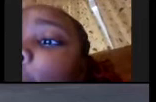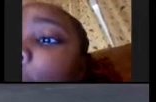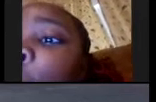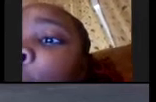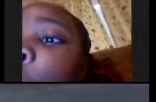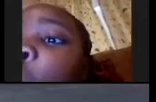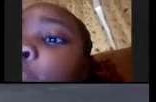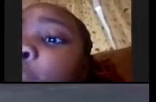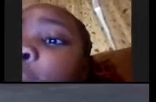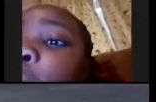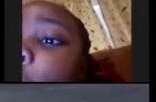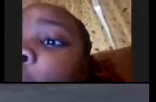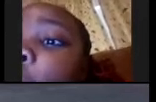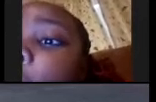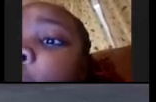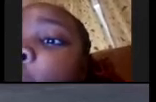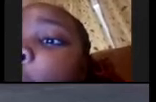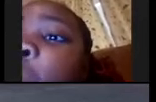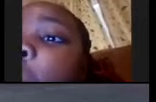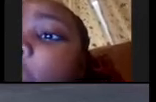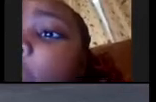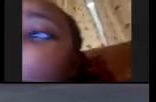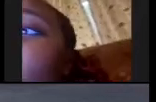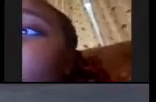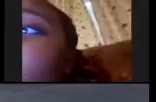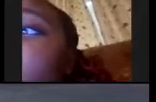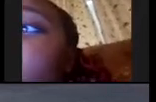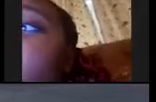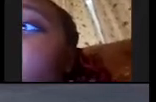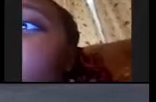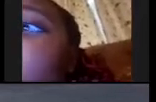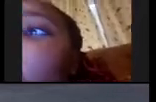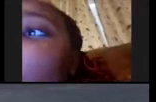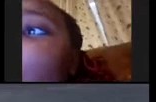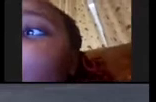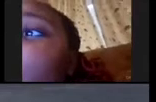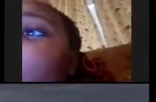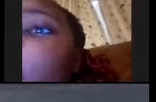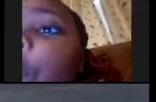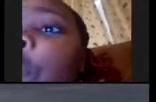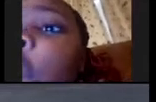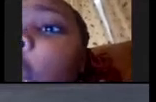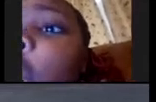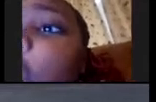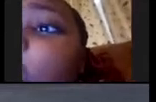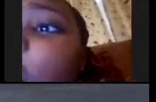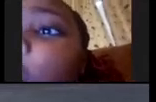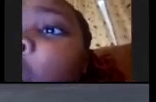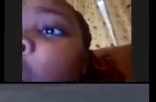X Y V F